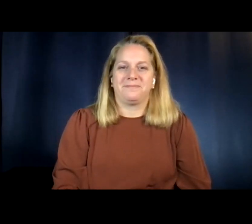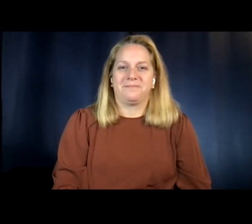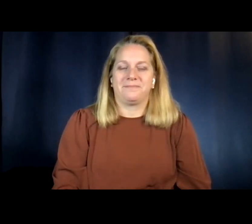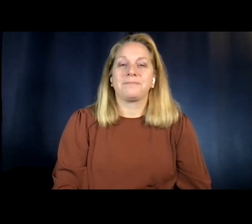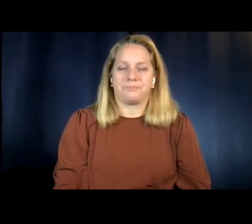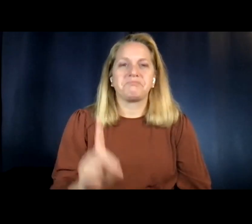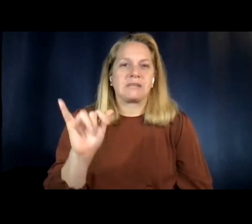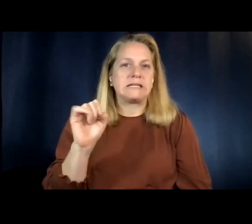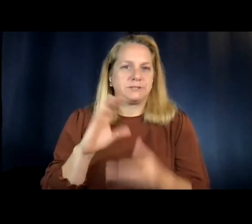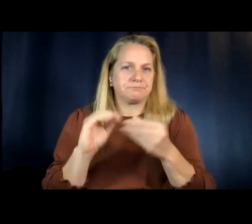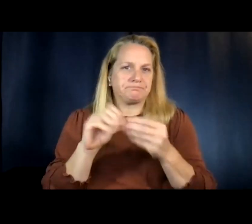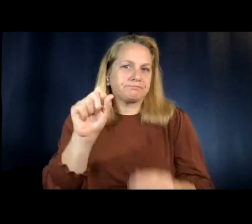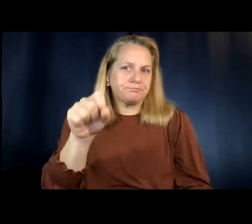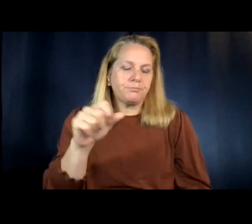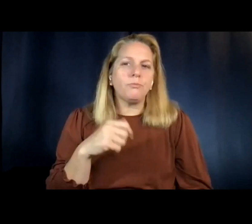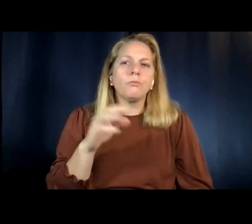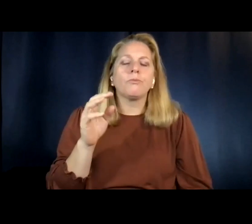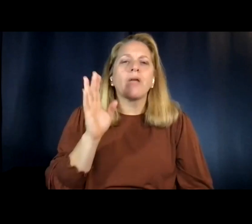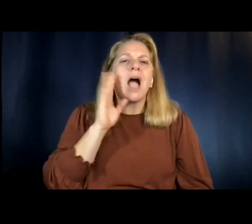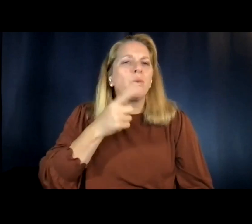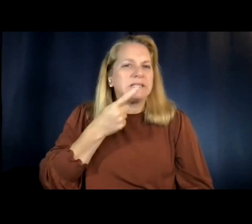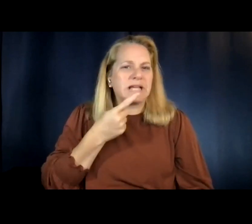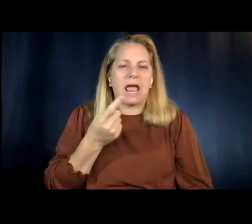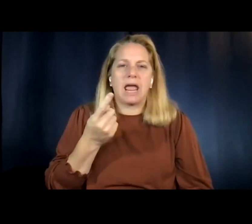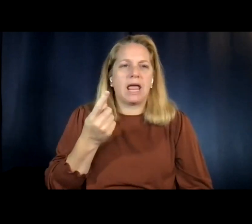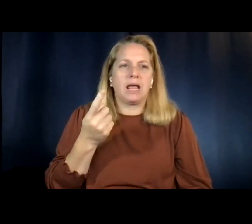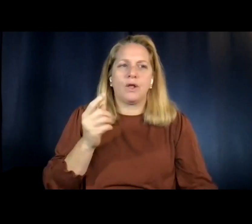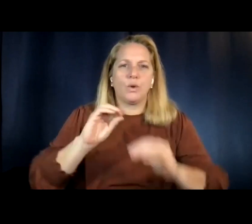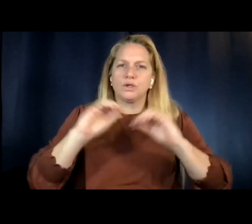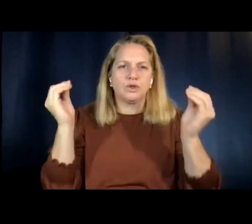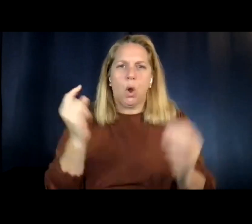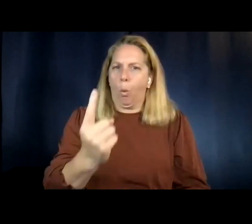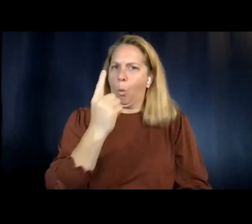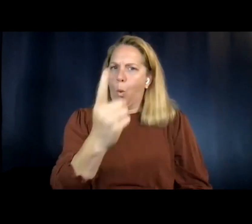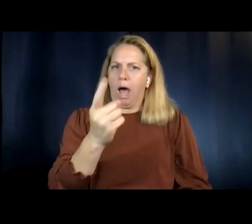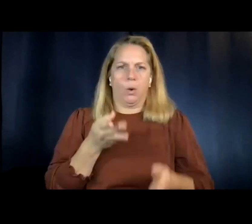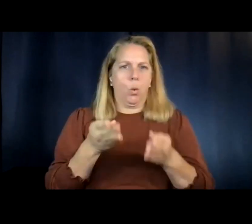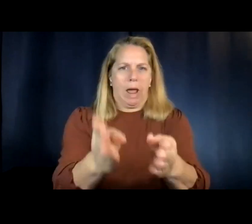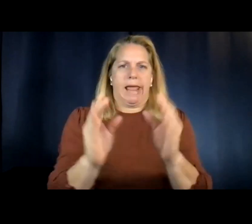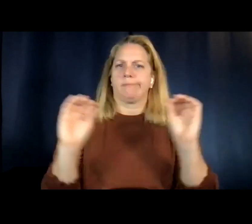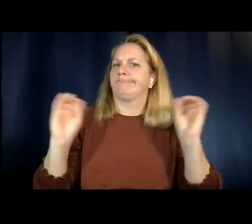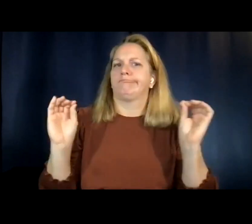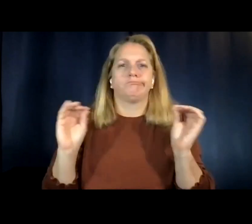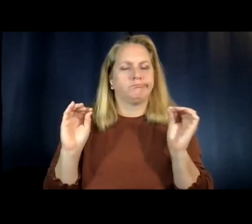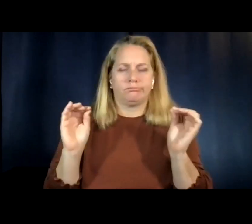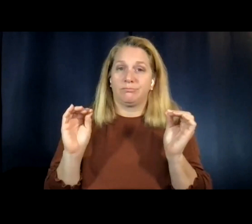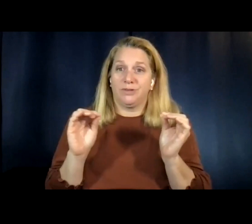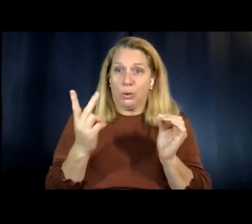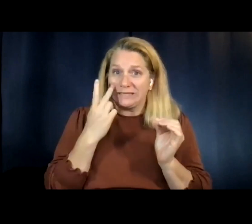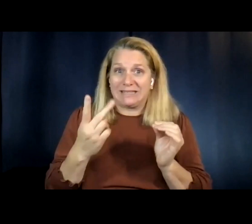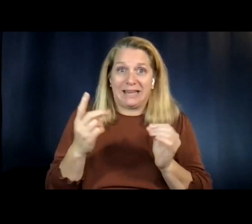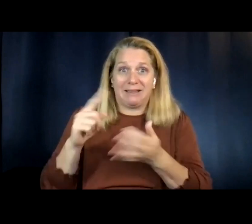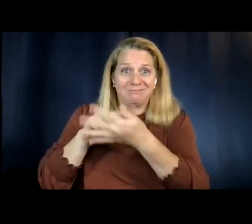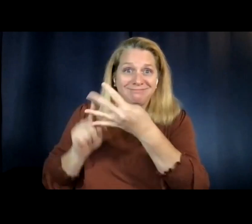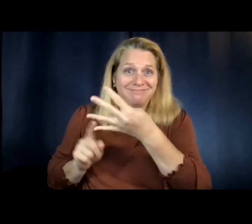So I would just say there's no one right way. As you can see, our kids are all successful due